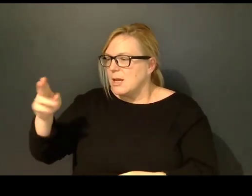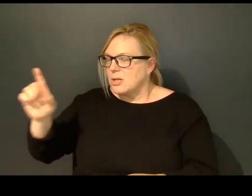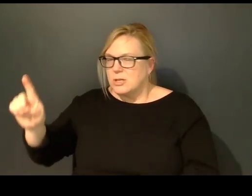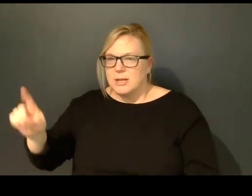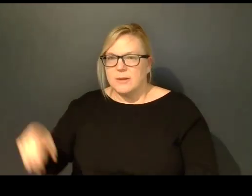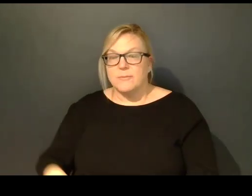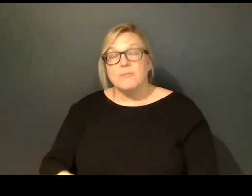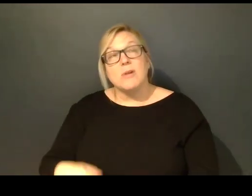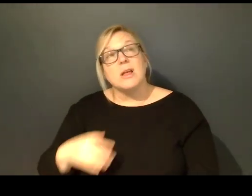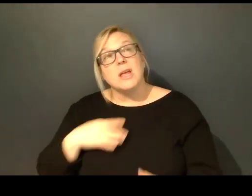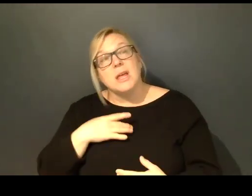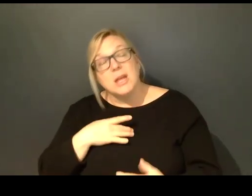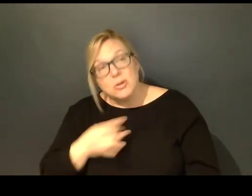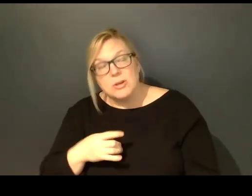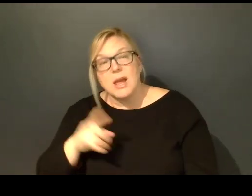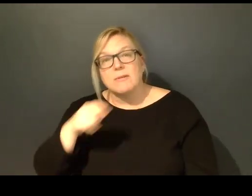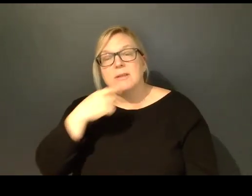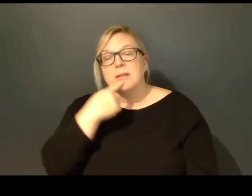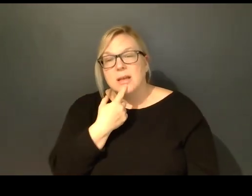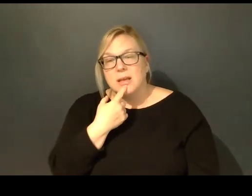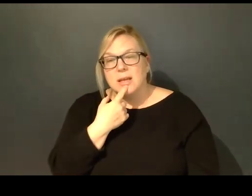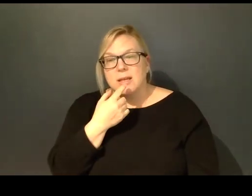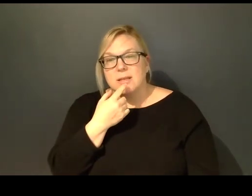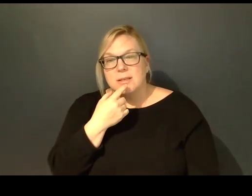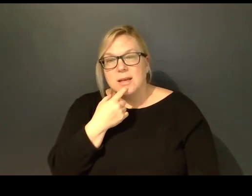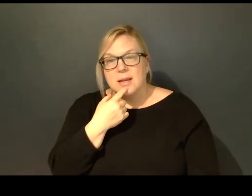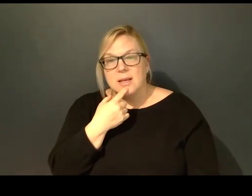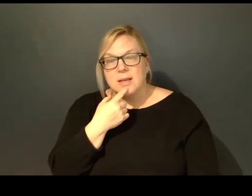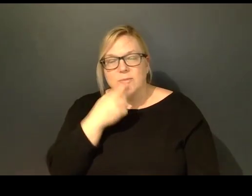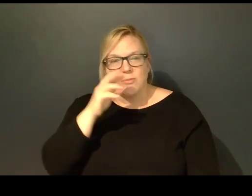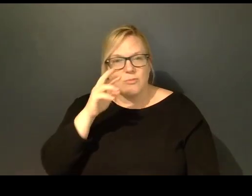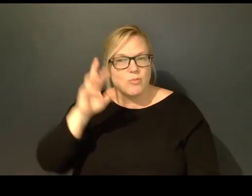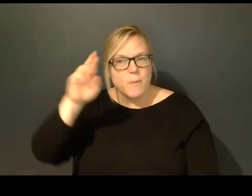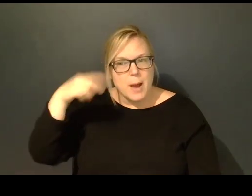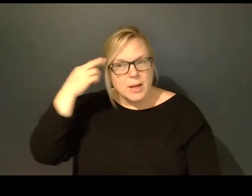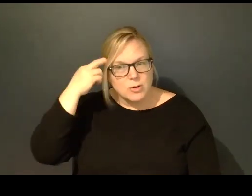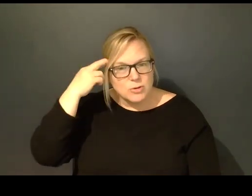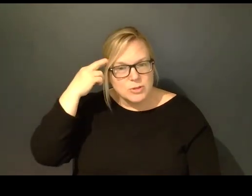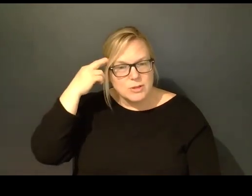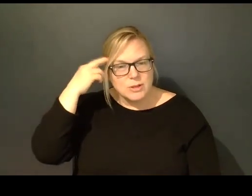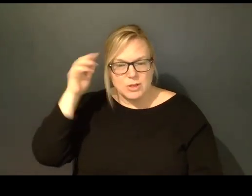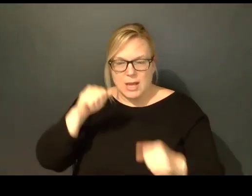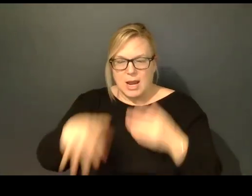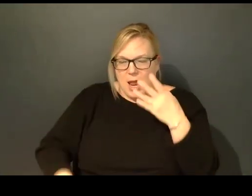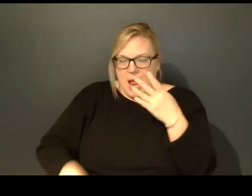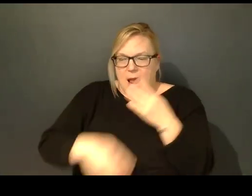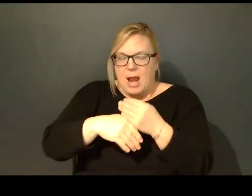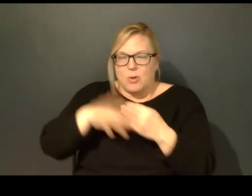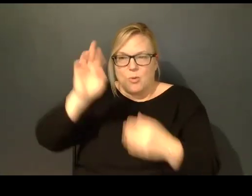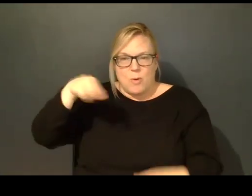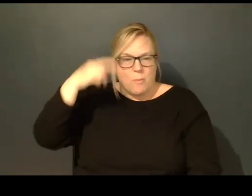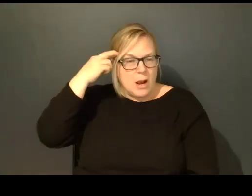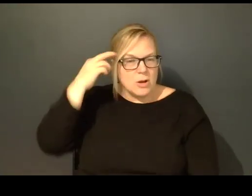I have to say that apps that have reminders are incredibly useful. Yeah.